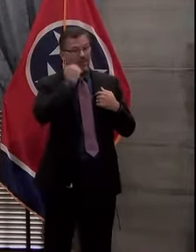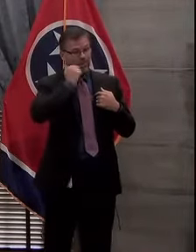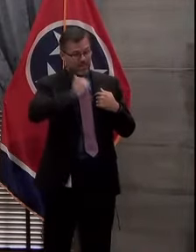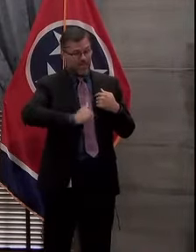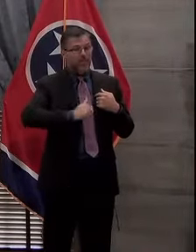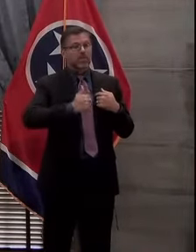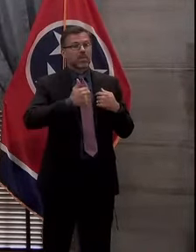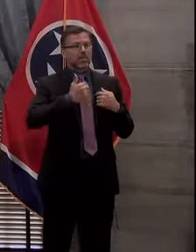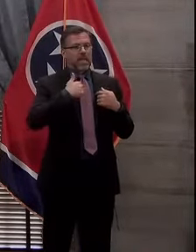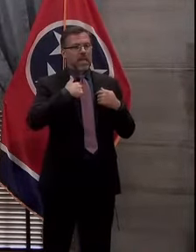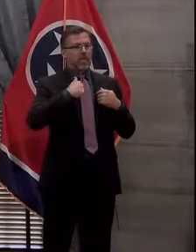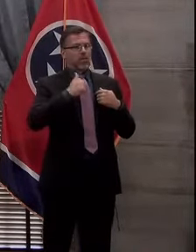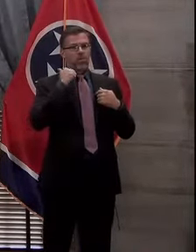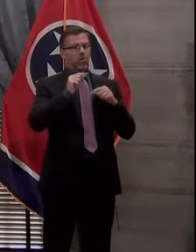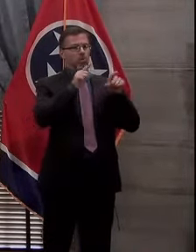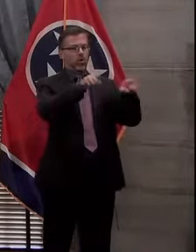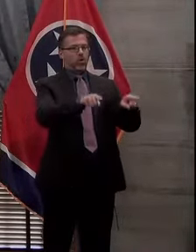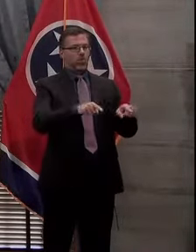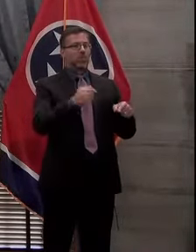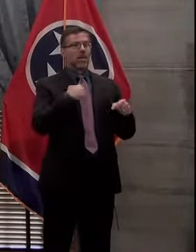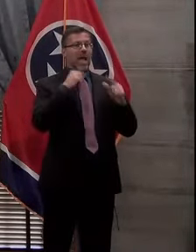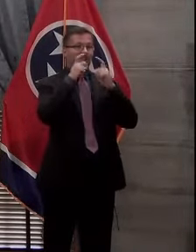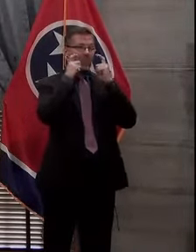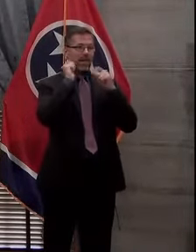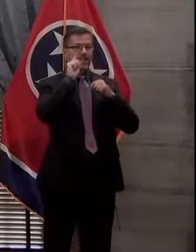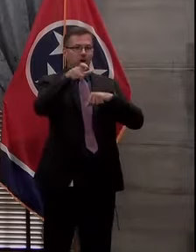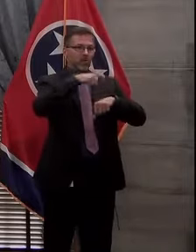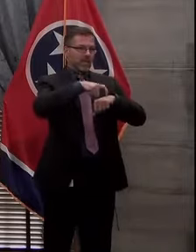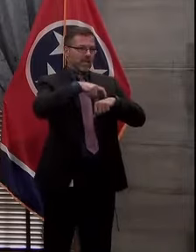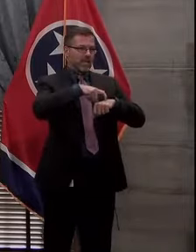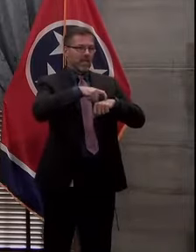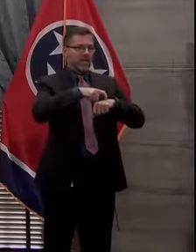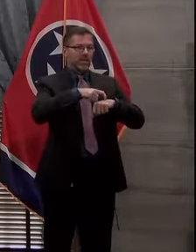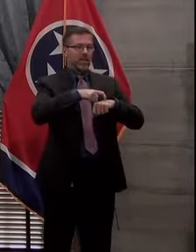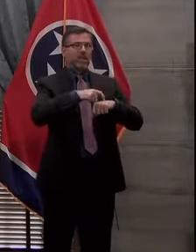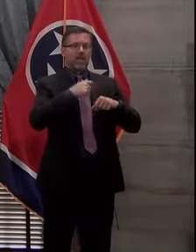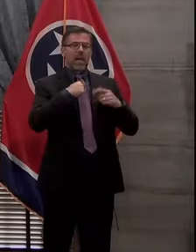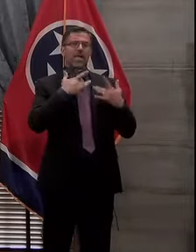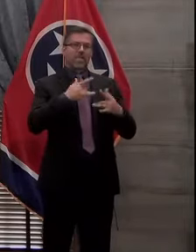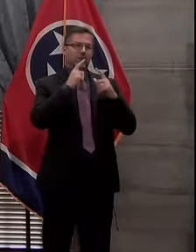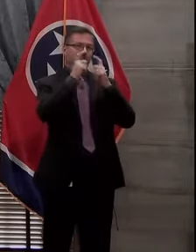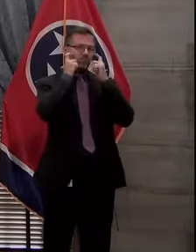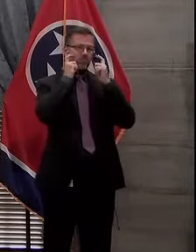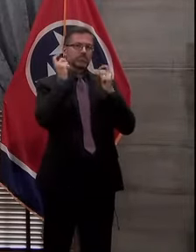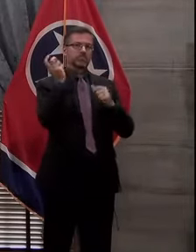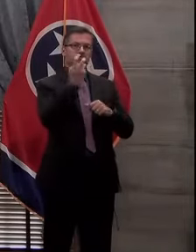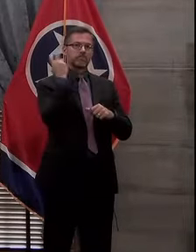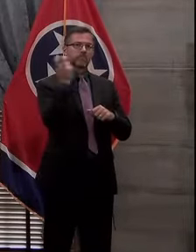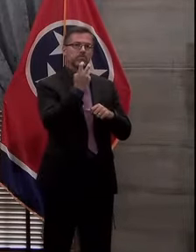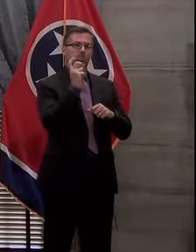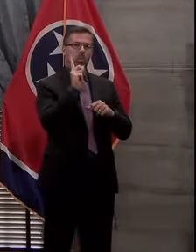then I won't be there. But I have a mask all the time now, and I wear it most everywhere I go.